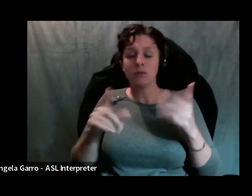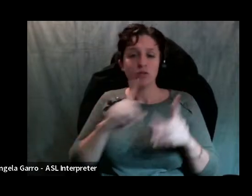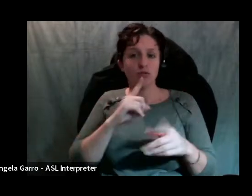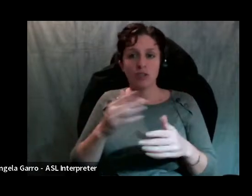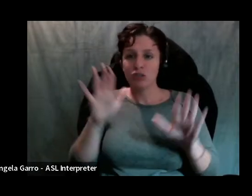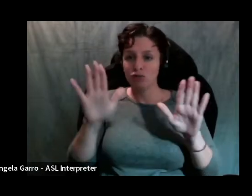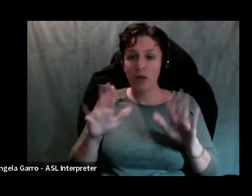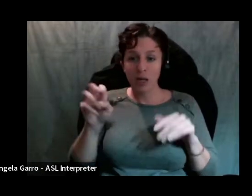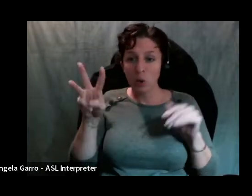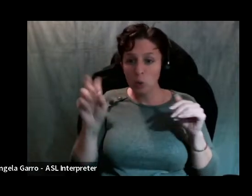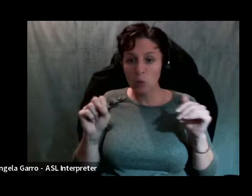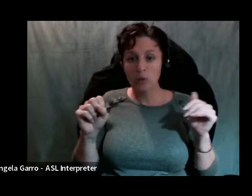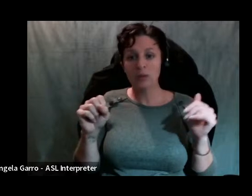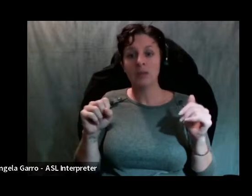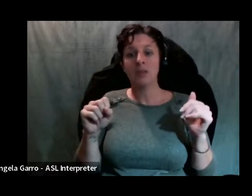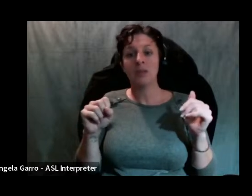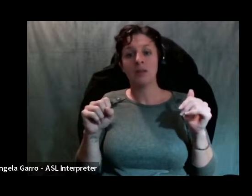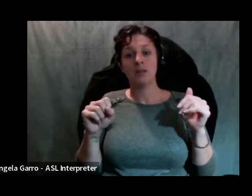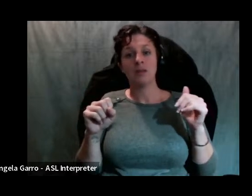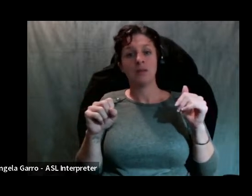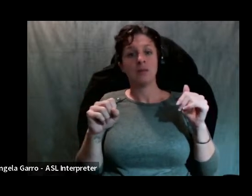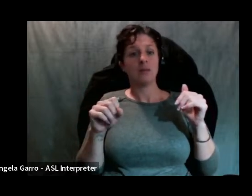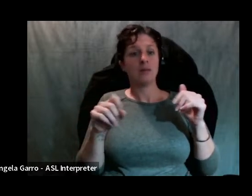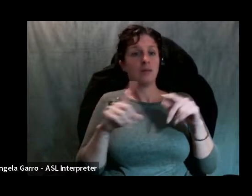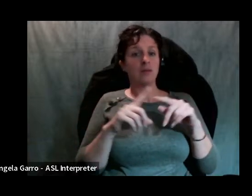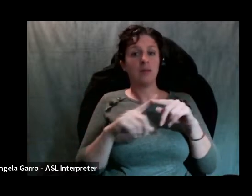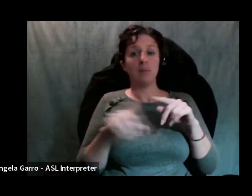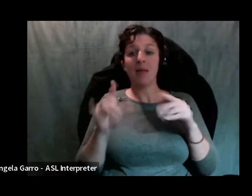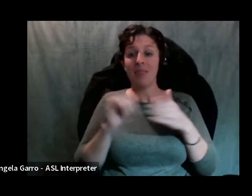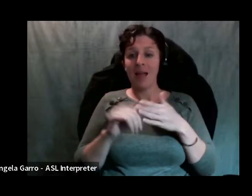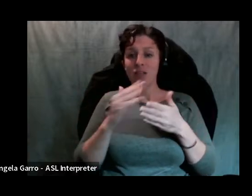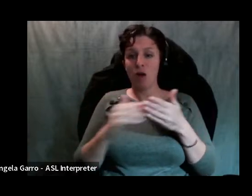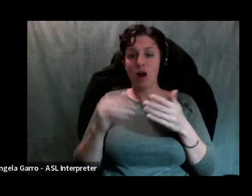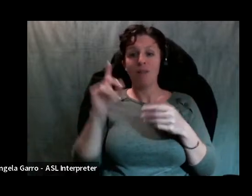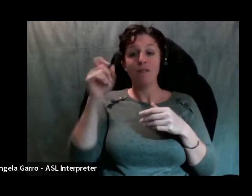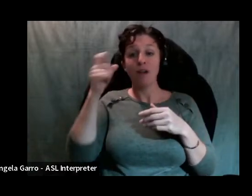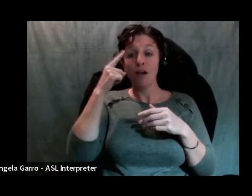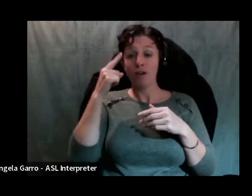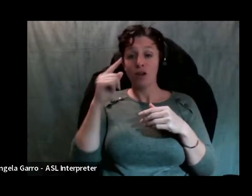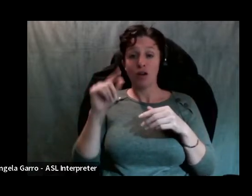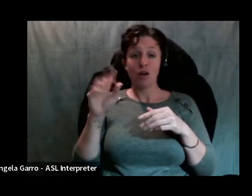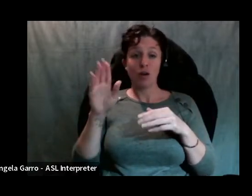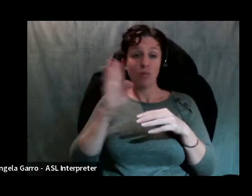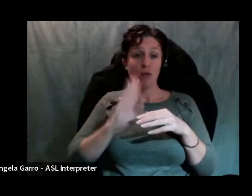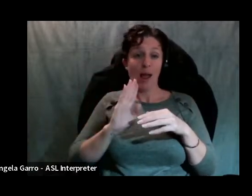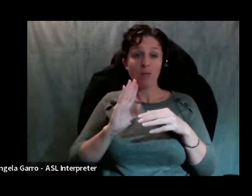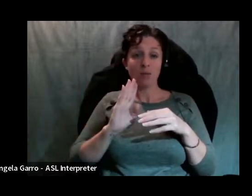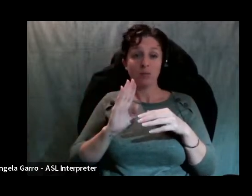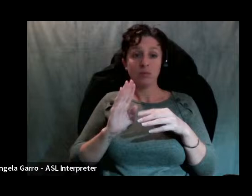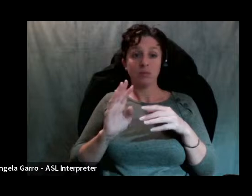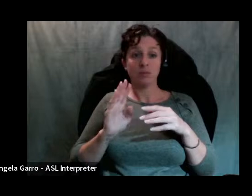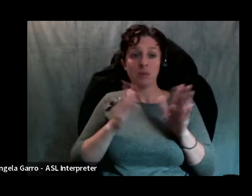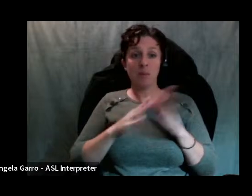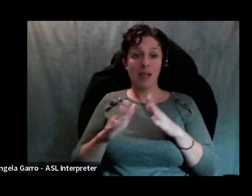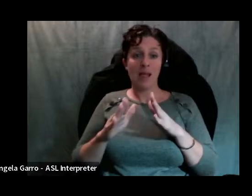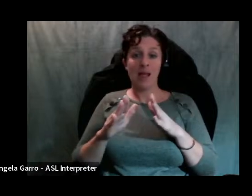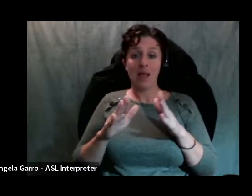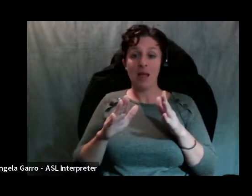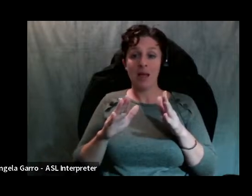news. But that was part of Governor Brown's plan when to